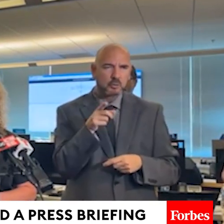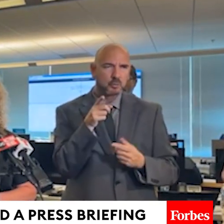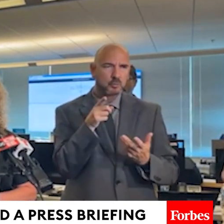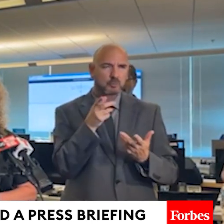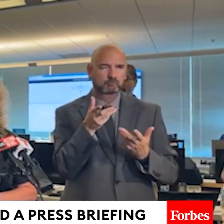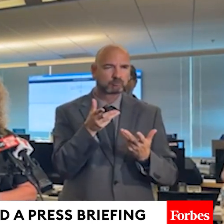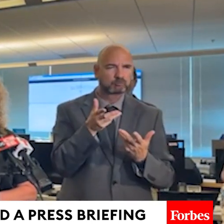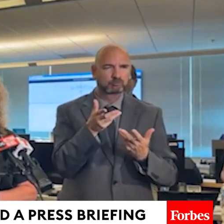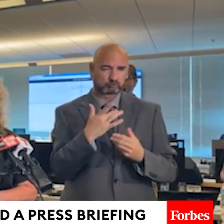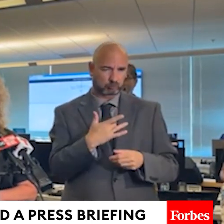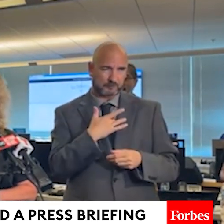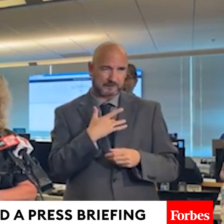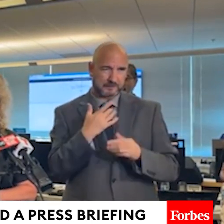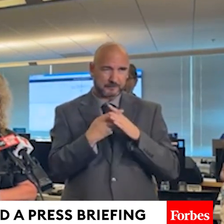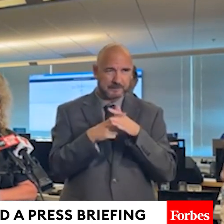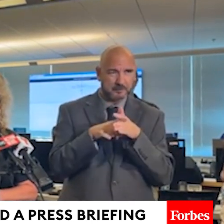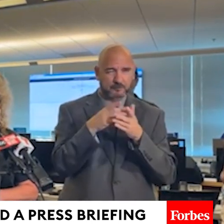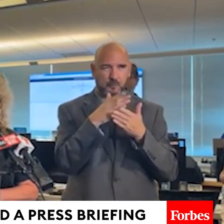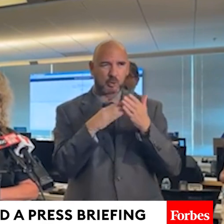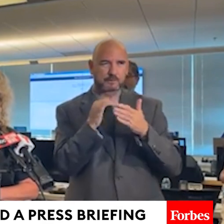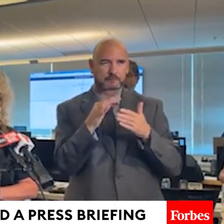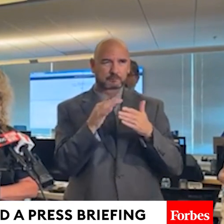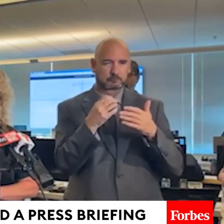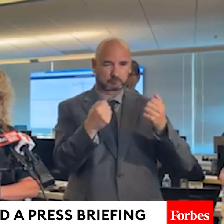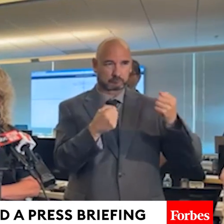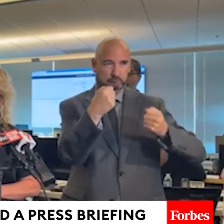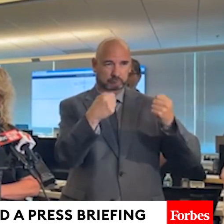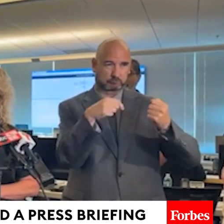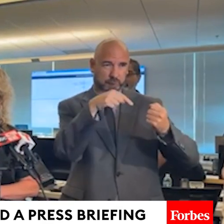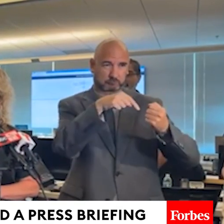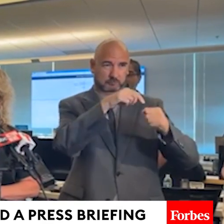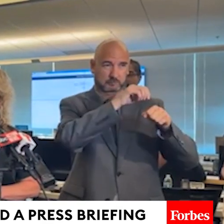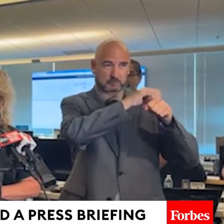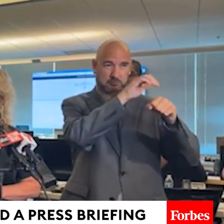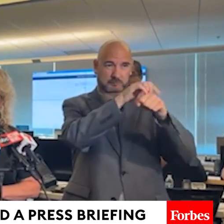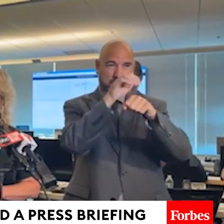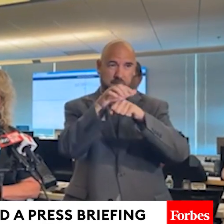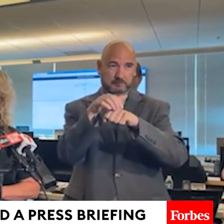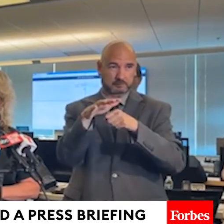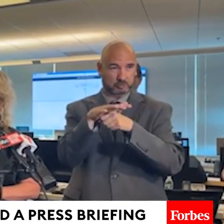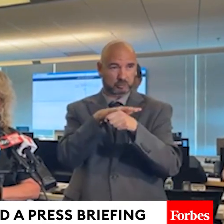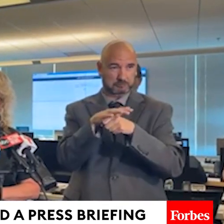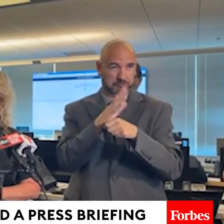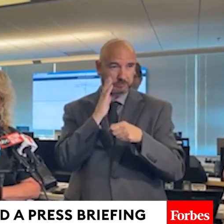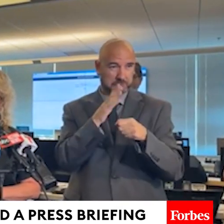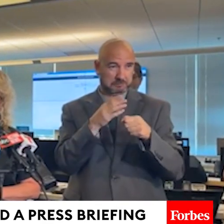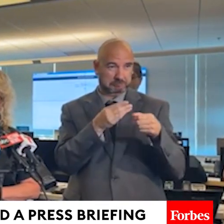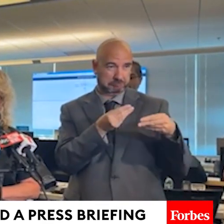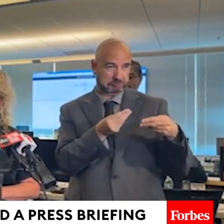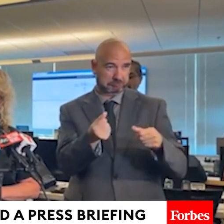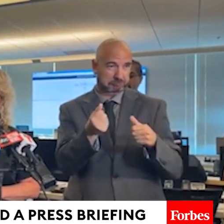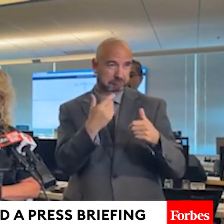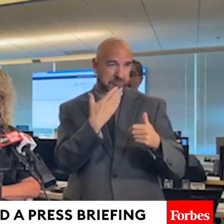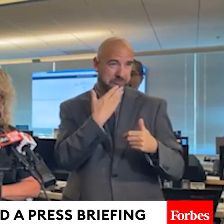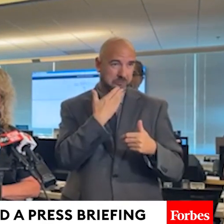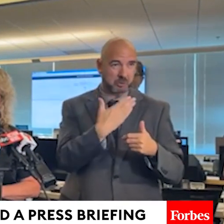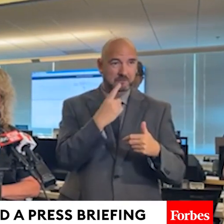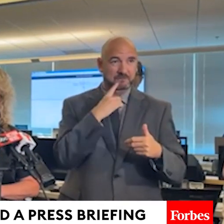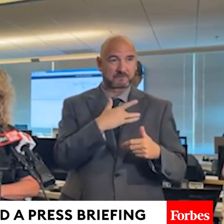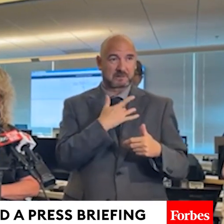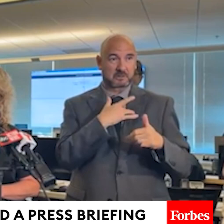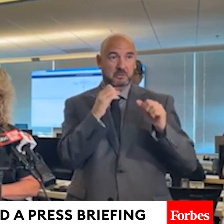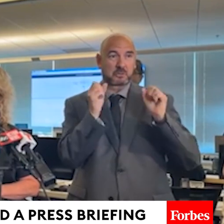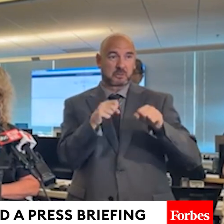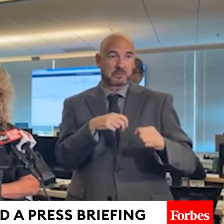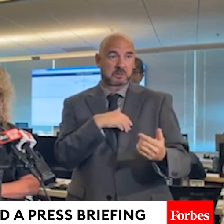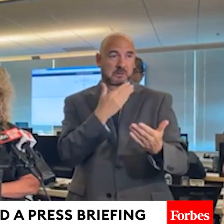process of getting the trucks out into the field has been efficient, and are you getting to areas where you're able to, as you've